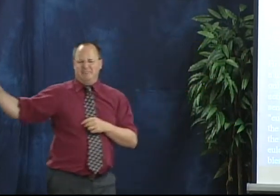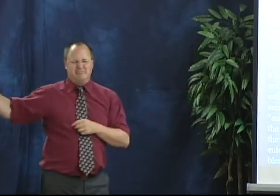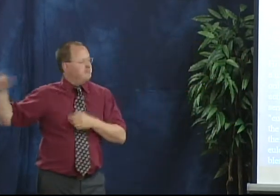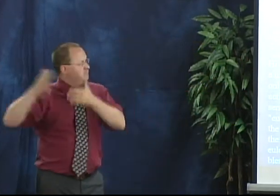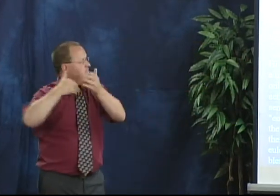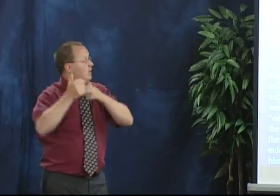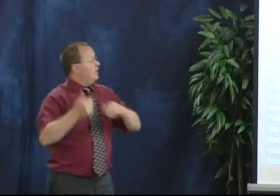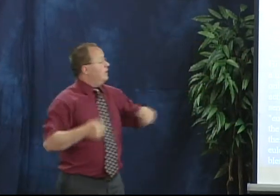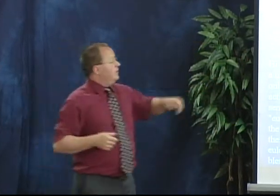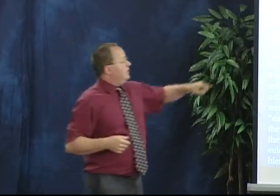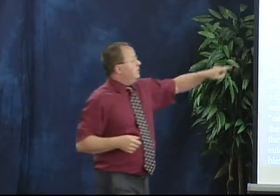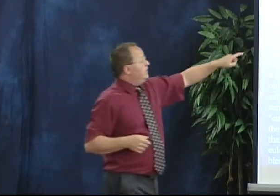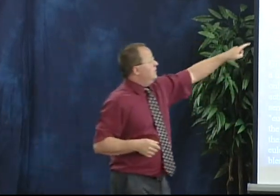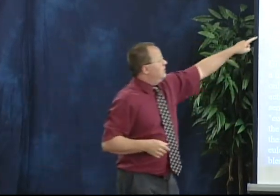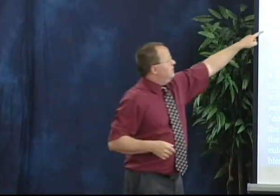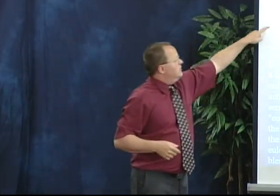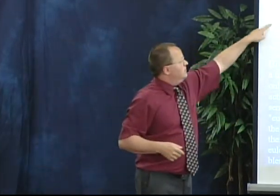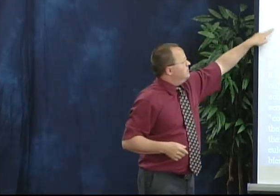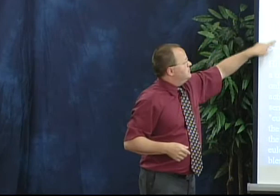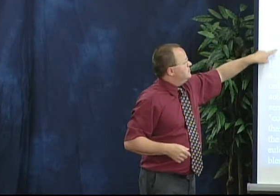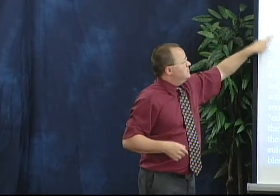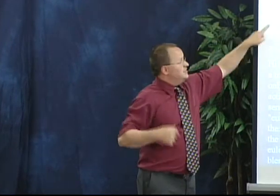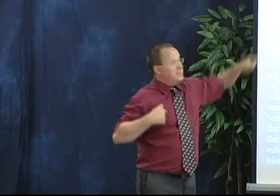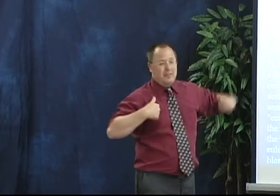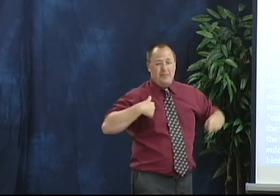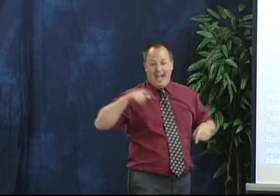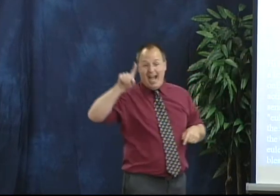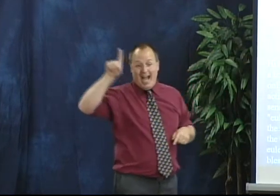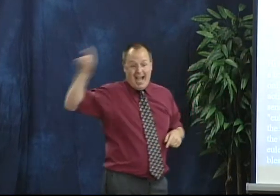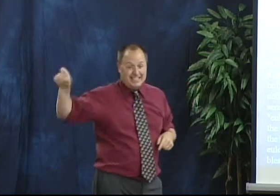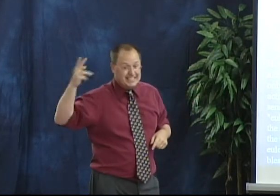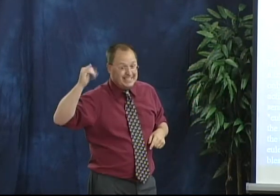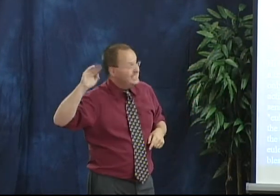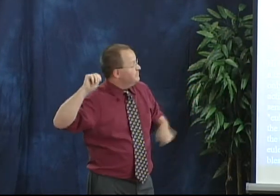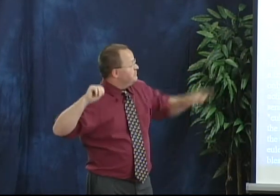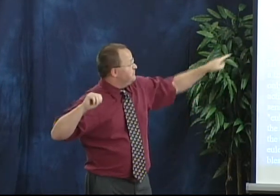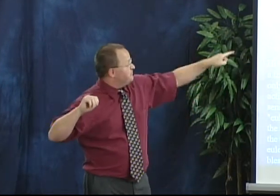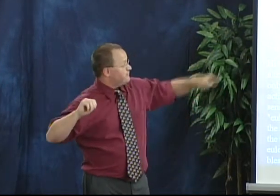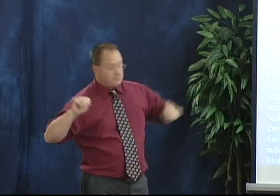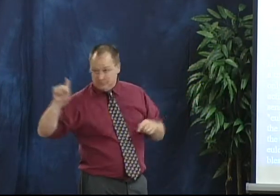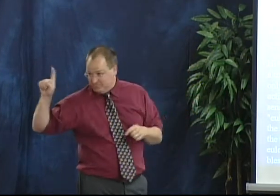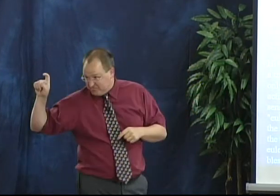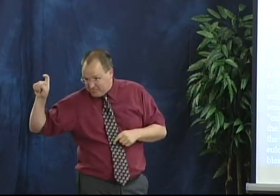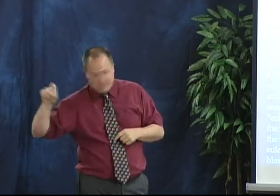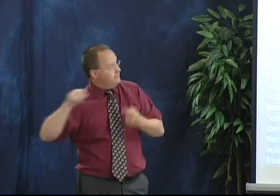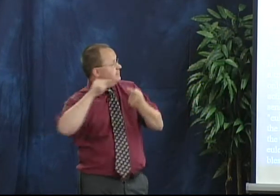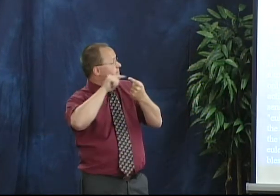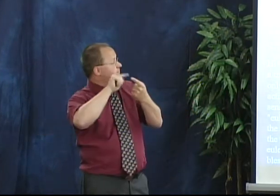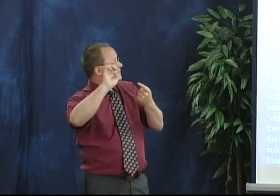We took a course from this pastor last year, and then I corresponded with him by email about this term.